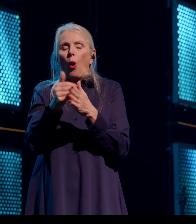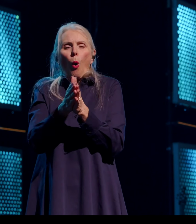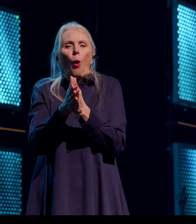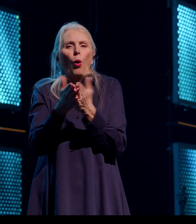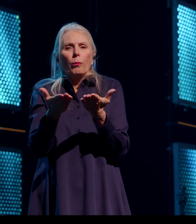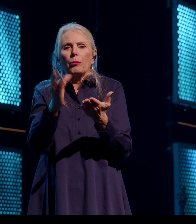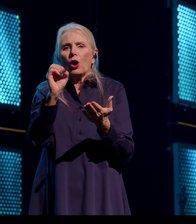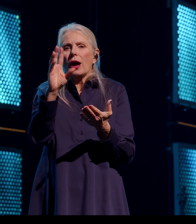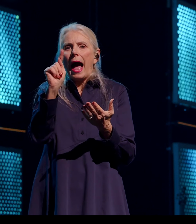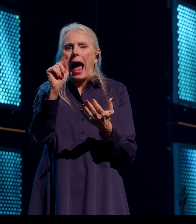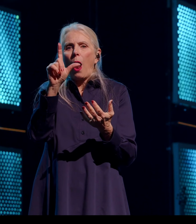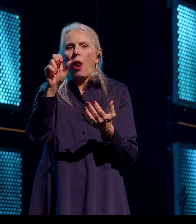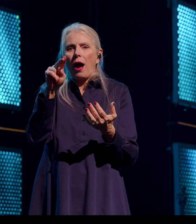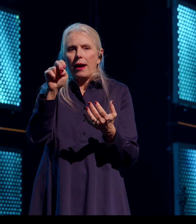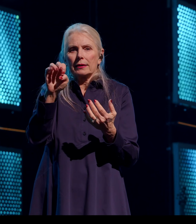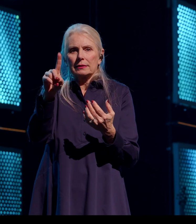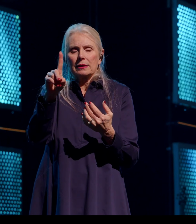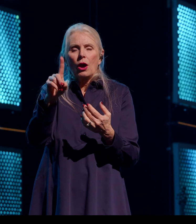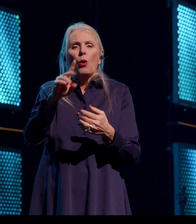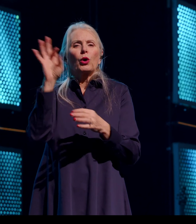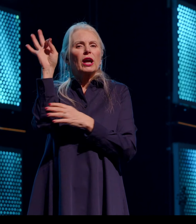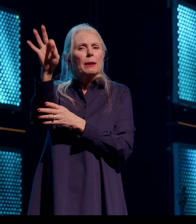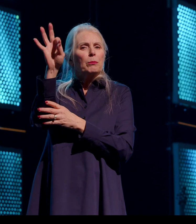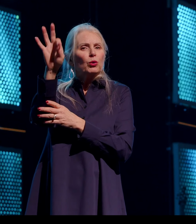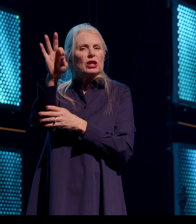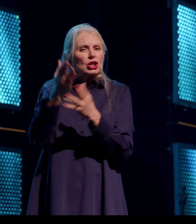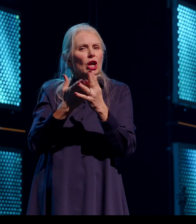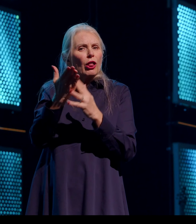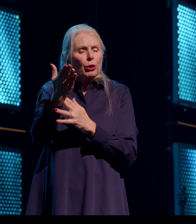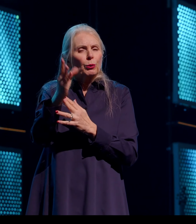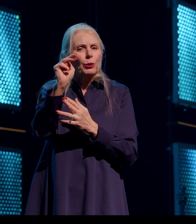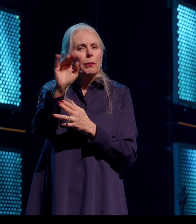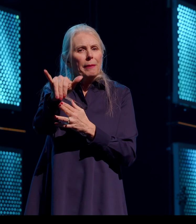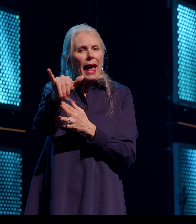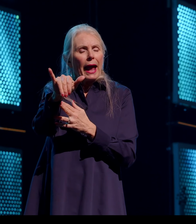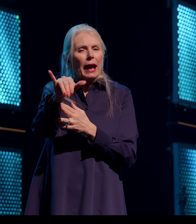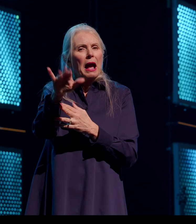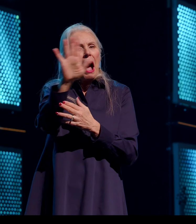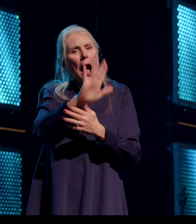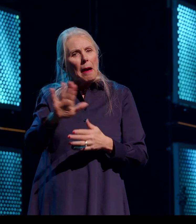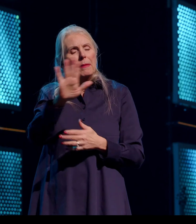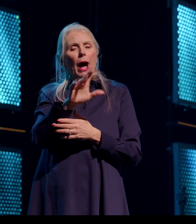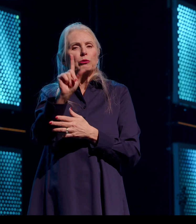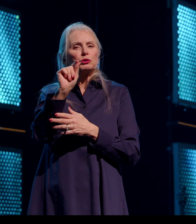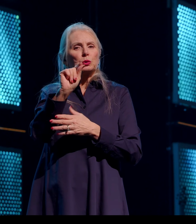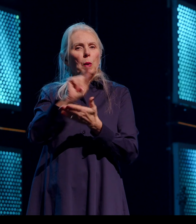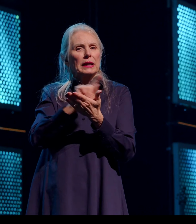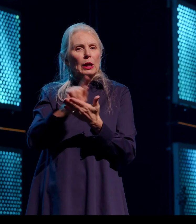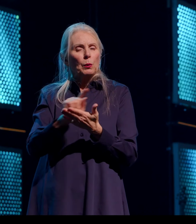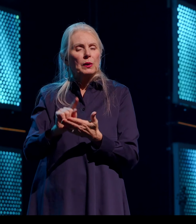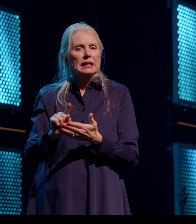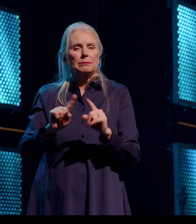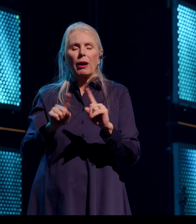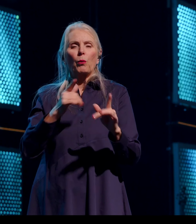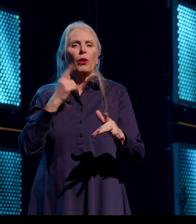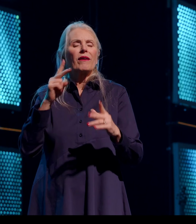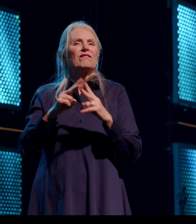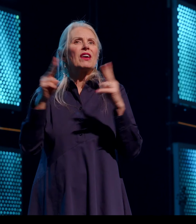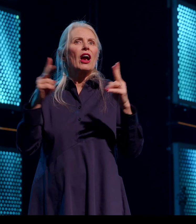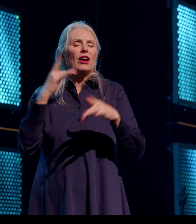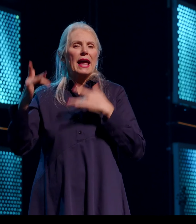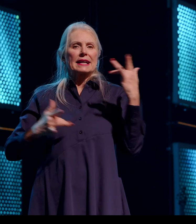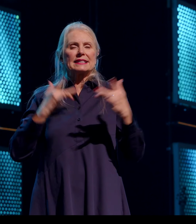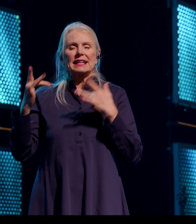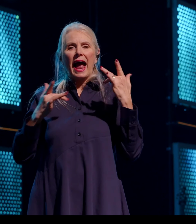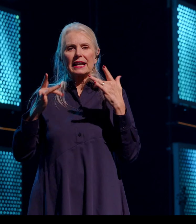We're going to be preaching this through May. About 20 weeks or so, and very excited to spend time in this with